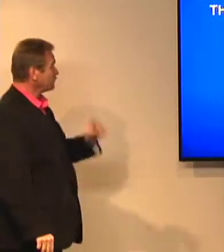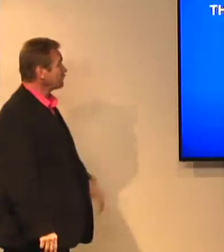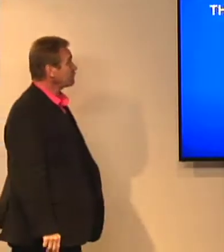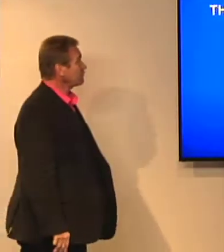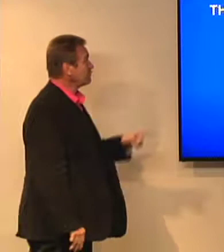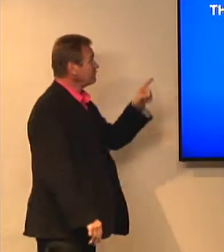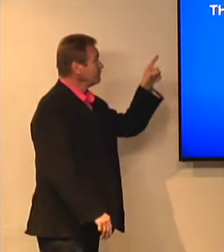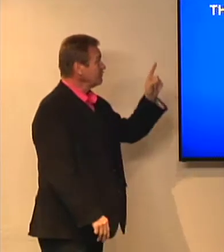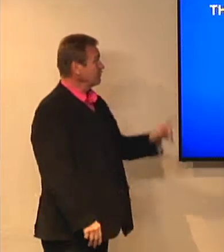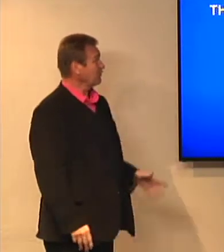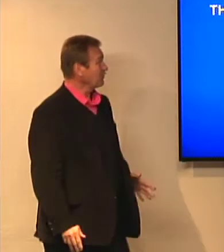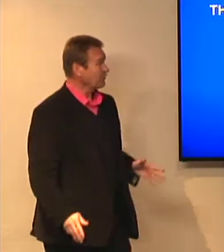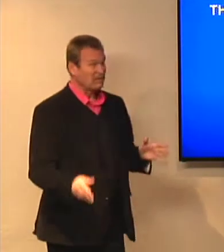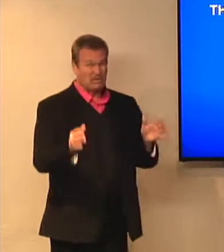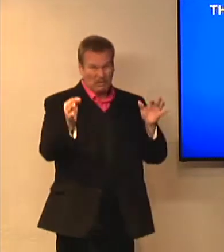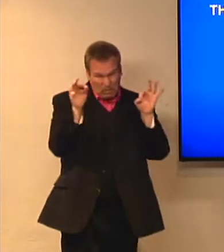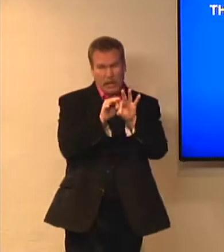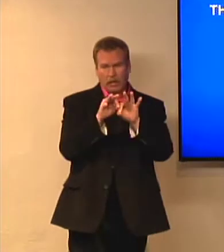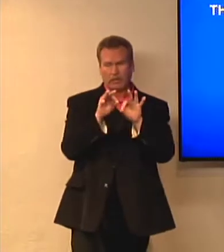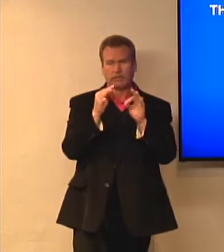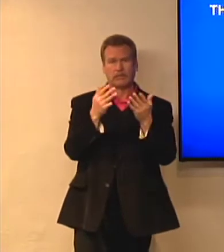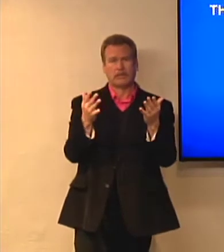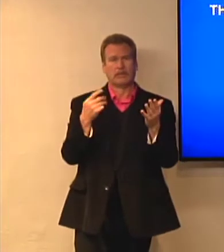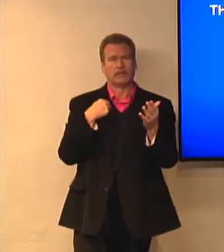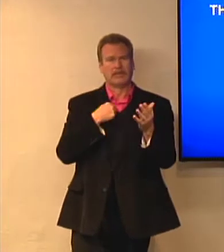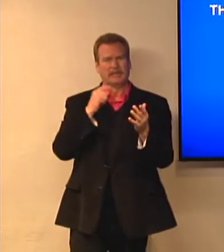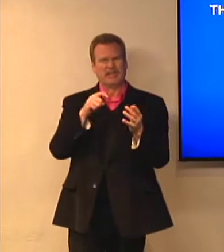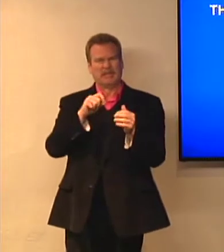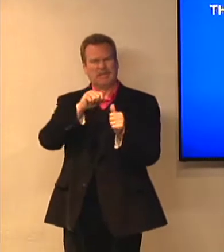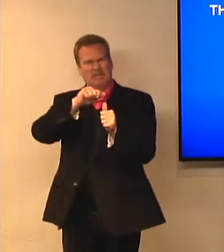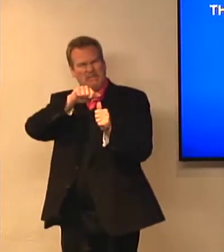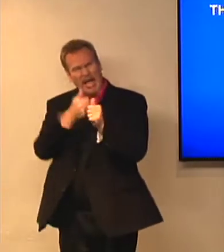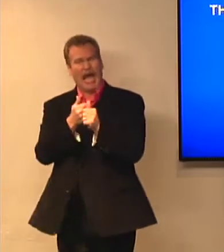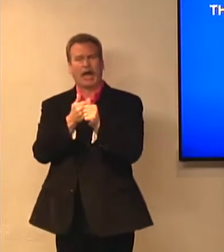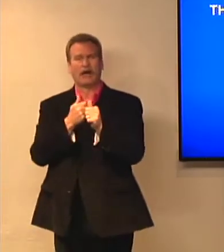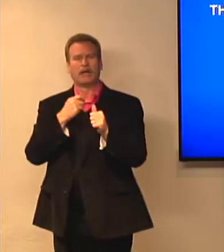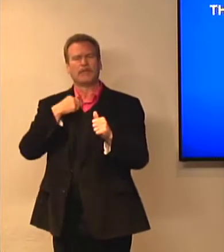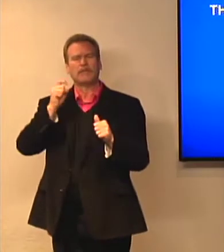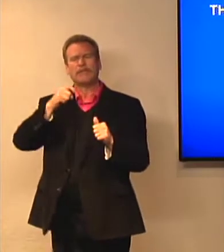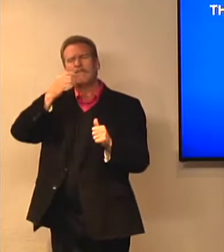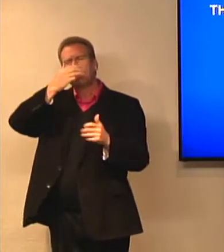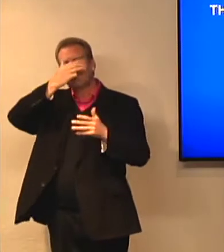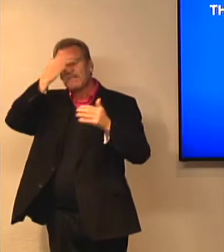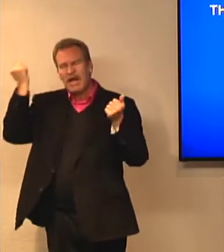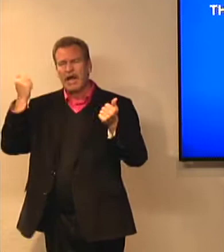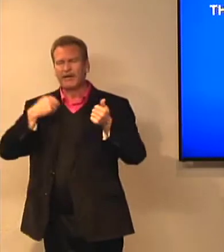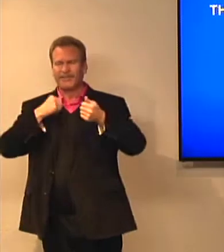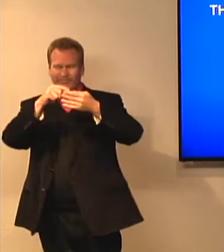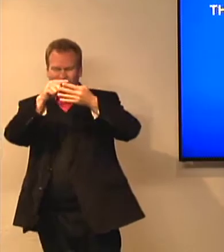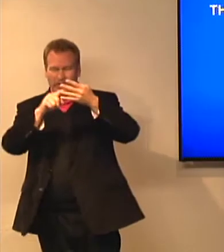So forget what lies in the past and look forward to the future. And it says here, things that are behind